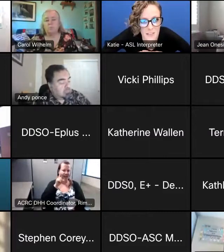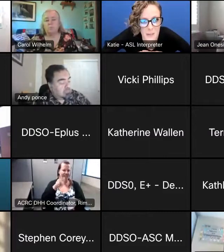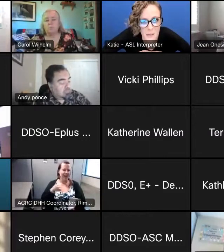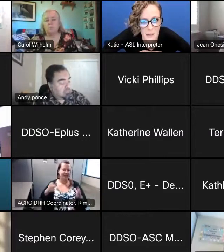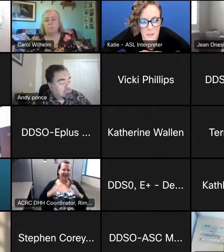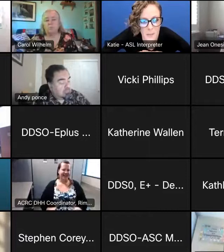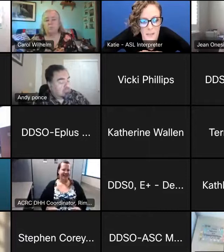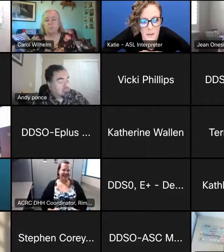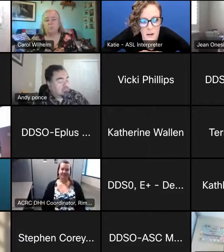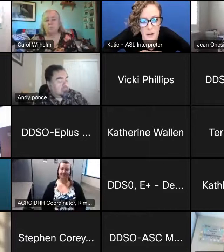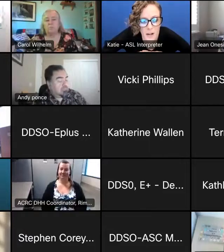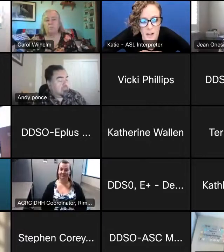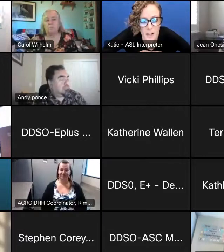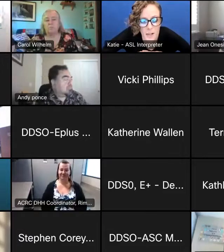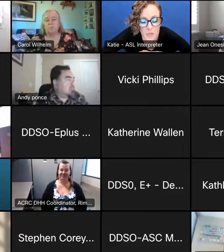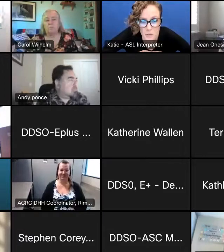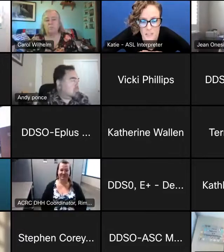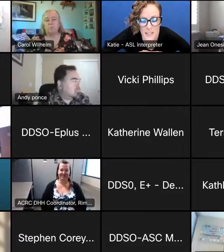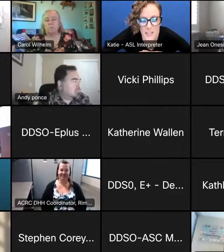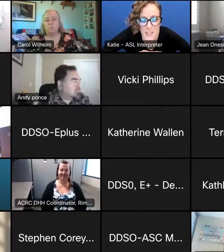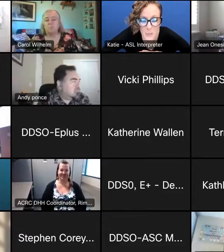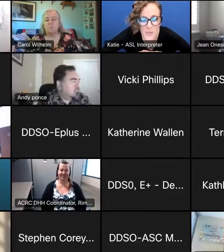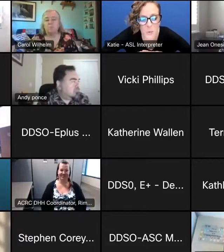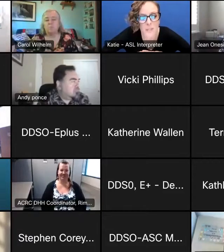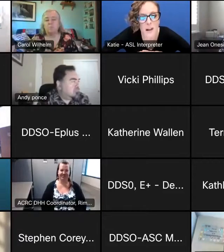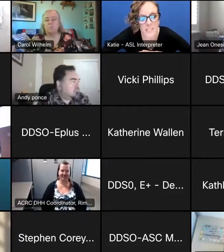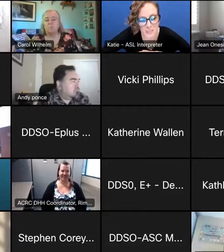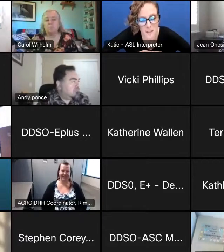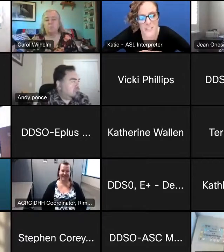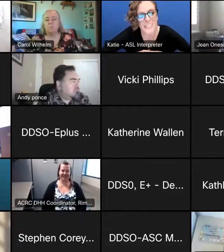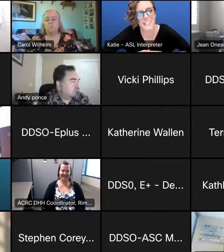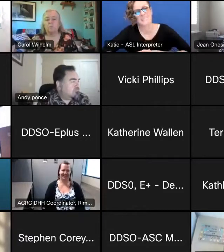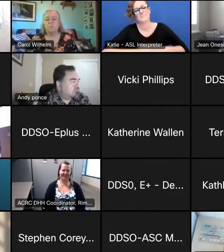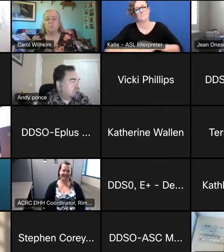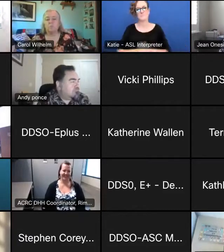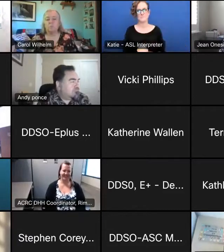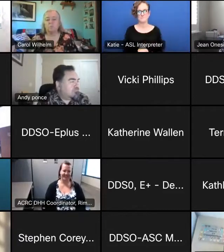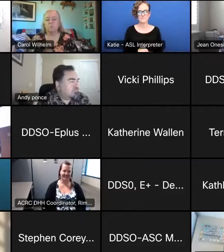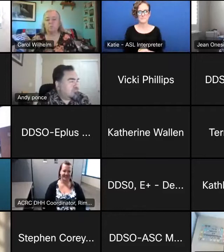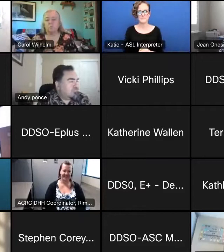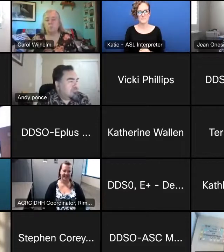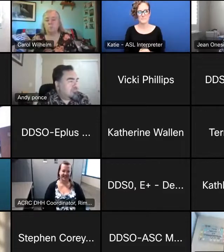can develop and resource and support more of our deaf and hard of hearing clients.